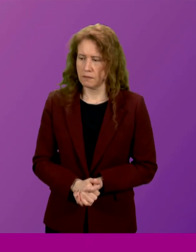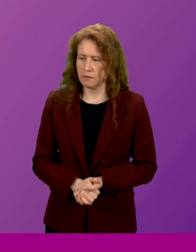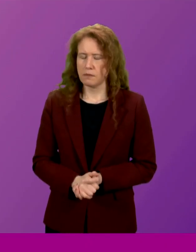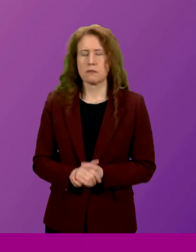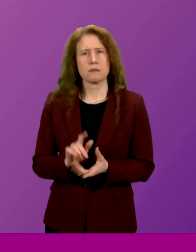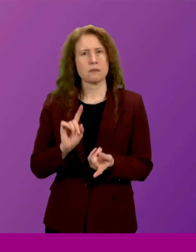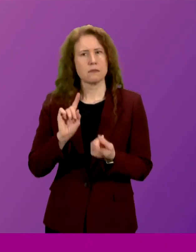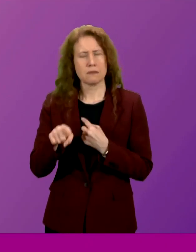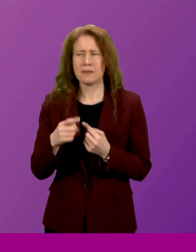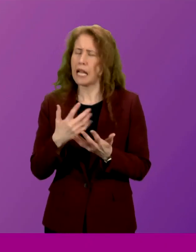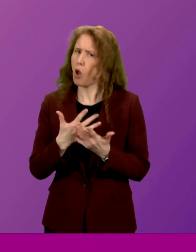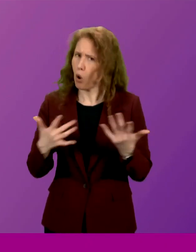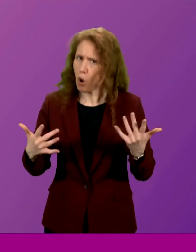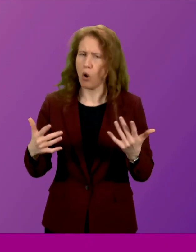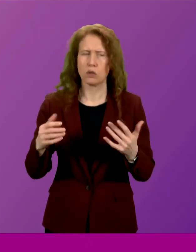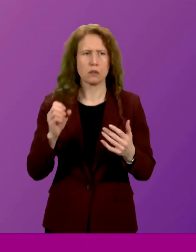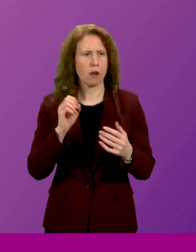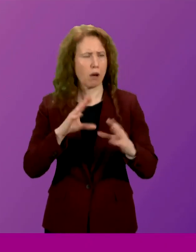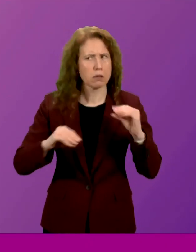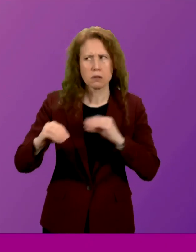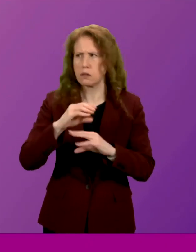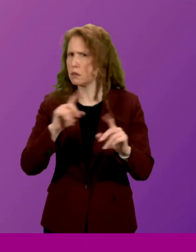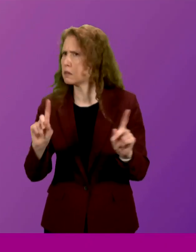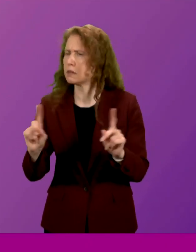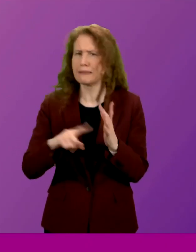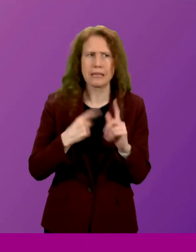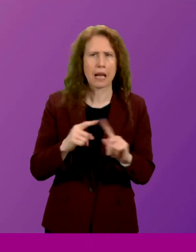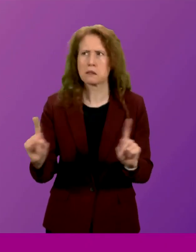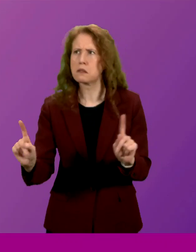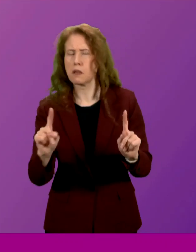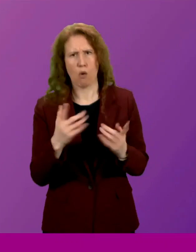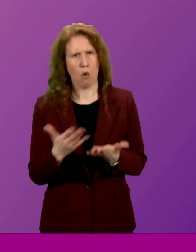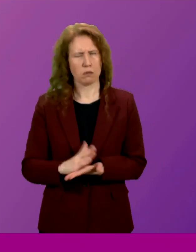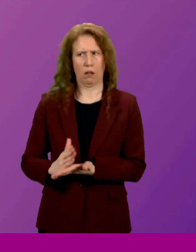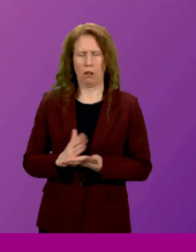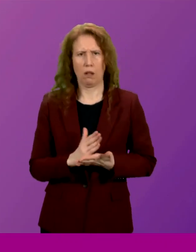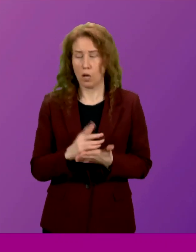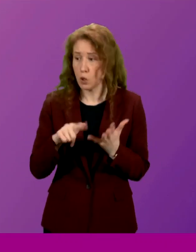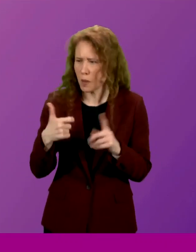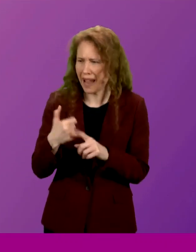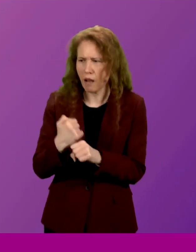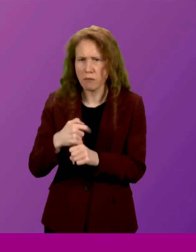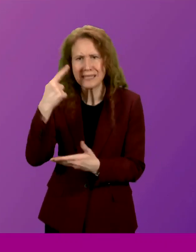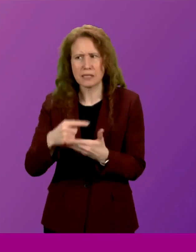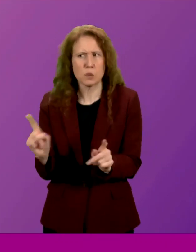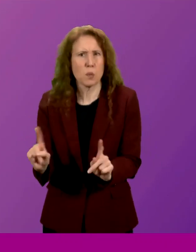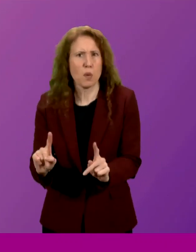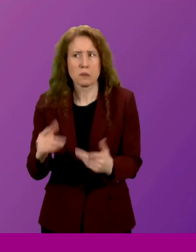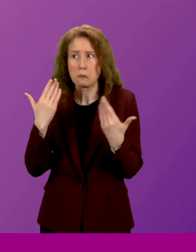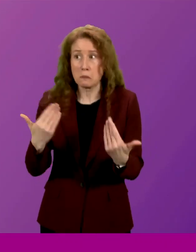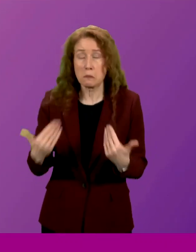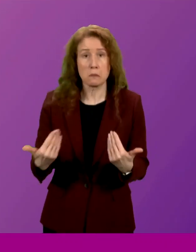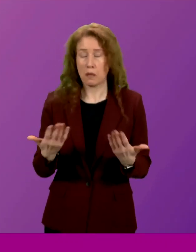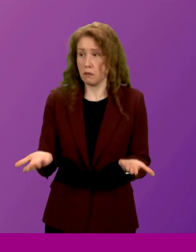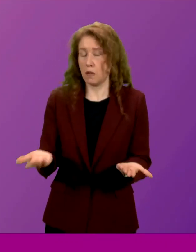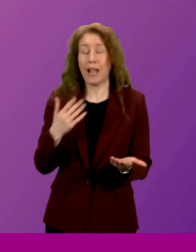Obviously, there's a lot of talk about tax going on just now, and a lot of uncertainty about the United Kingdom Government's position, which may well